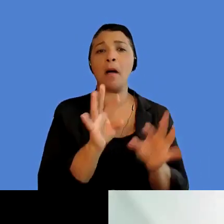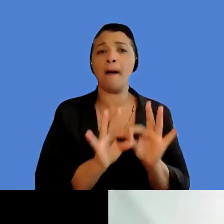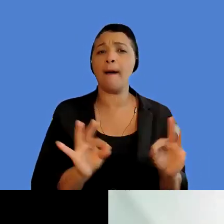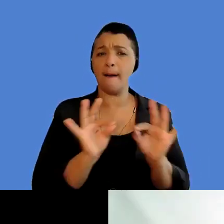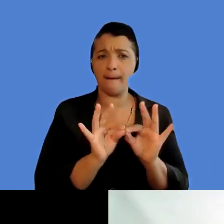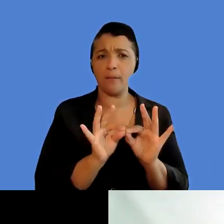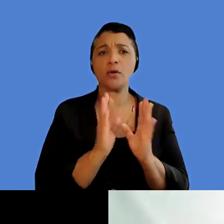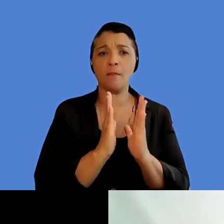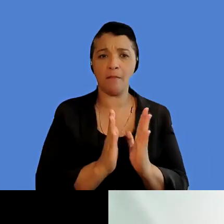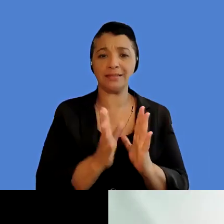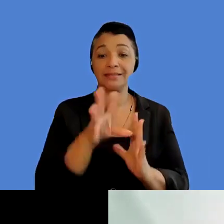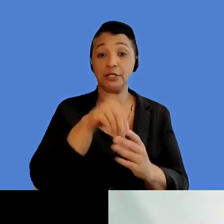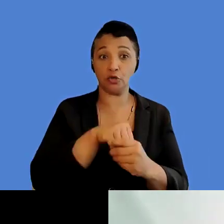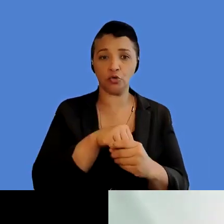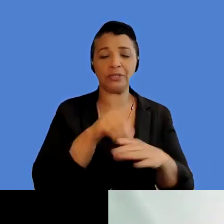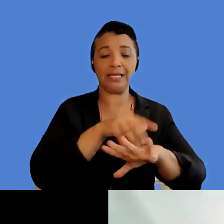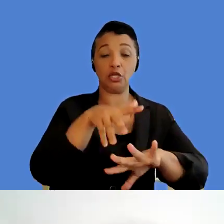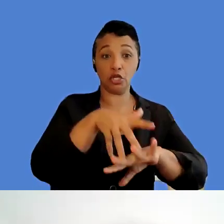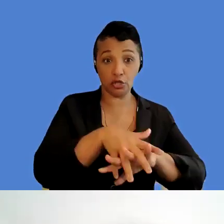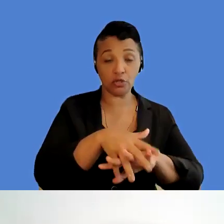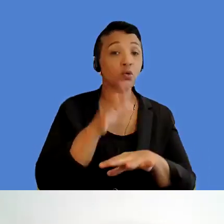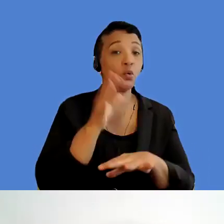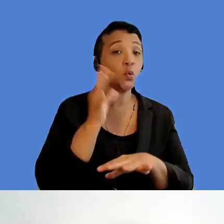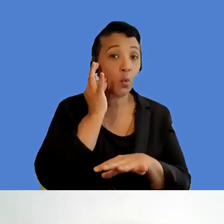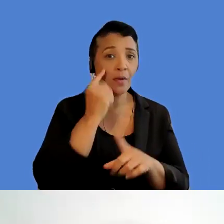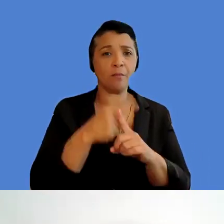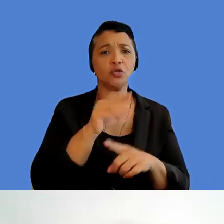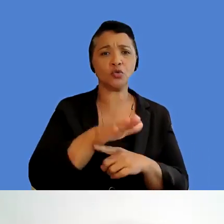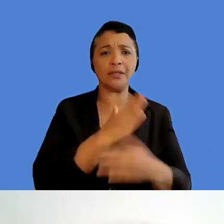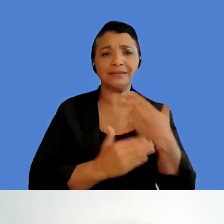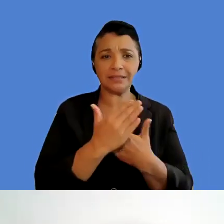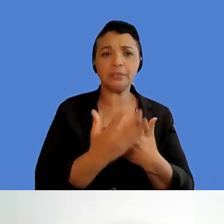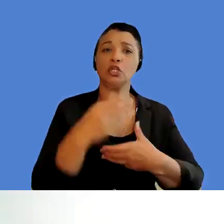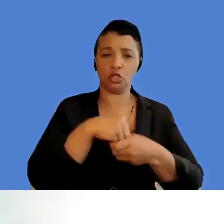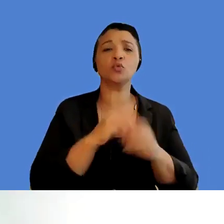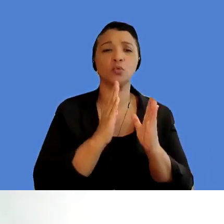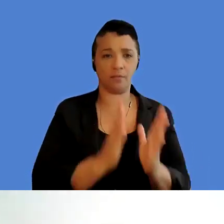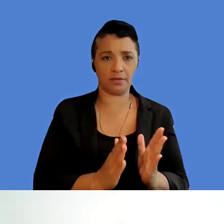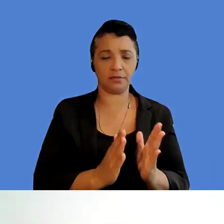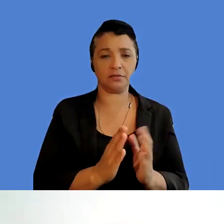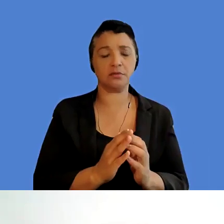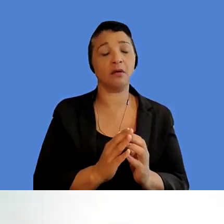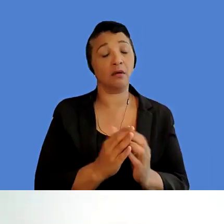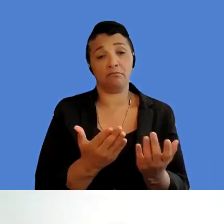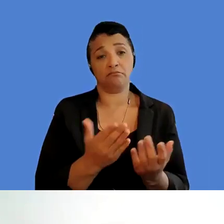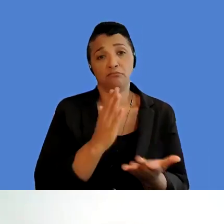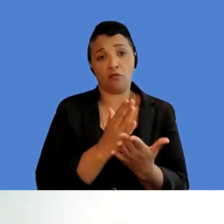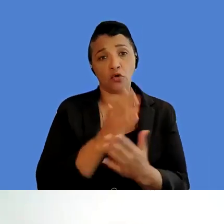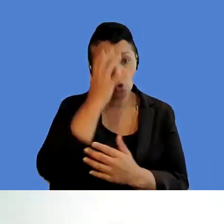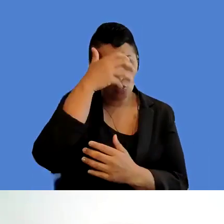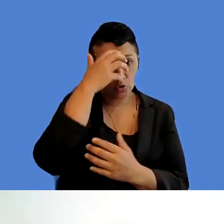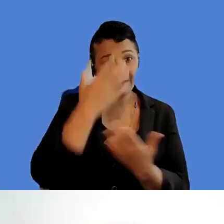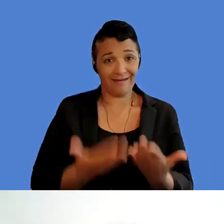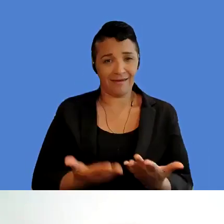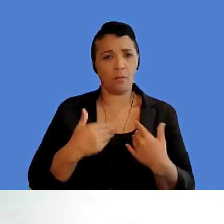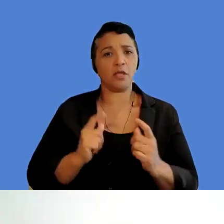including Indigenous women and girls with disabilities in this session. And Rosario, maybe I hand